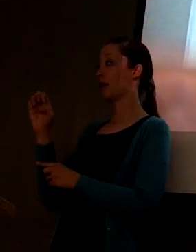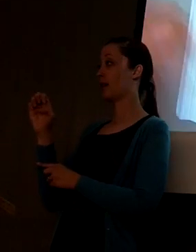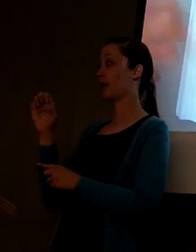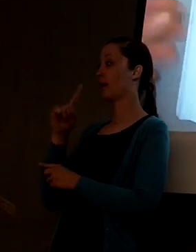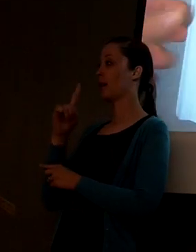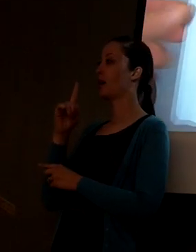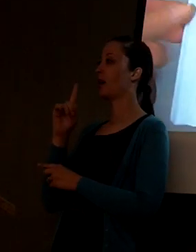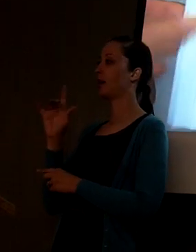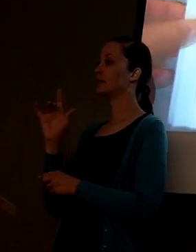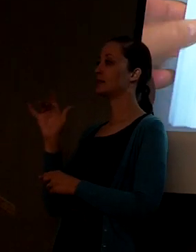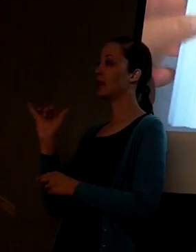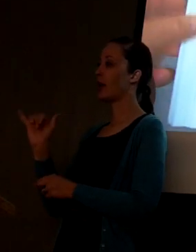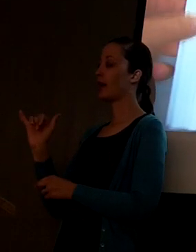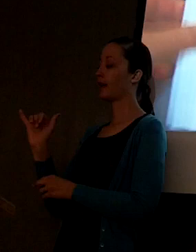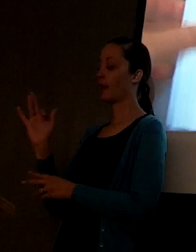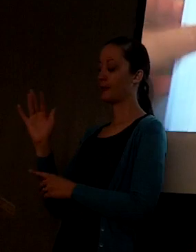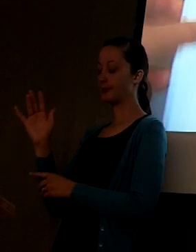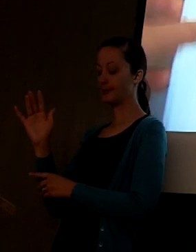but